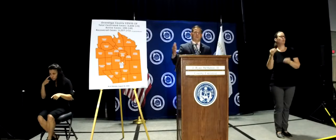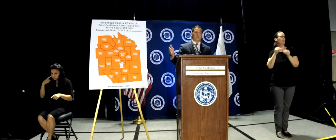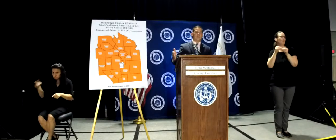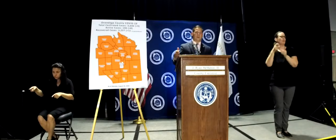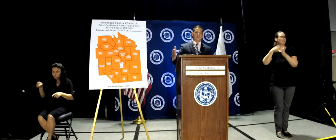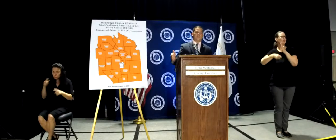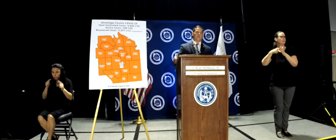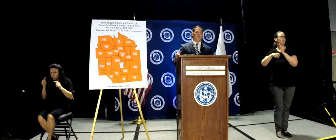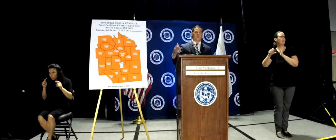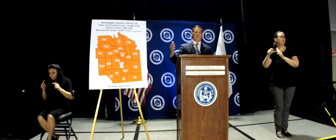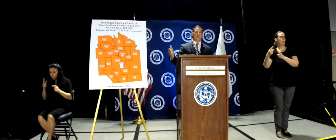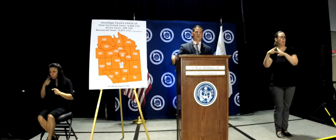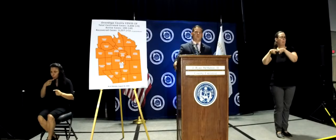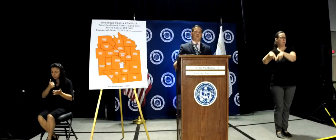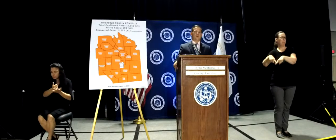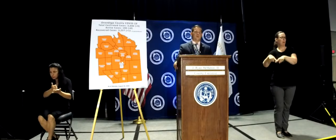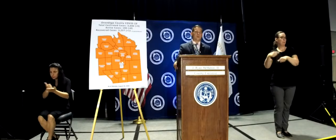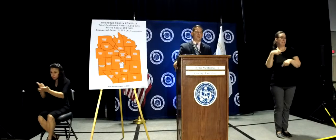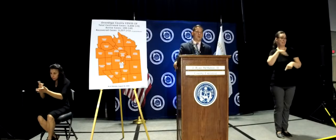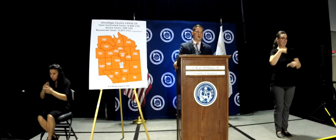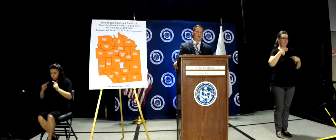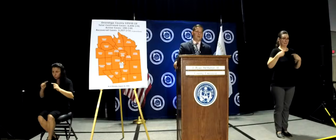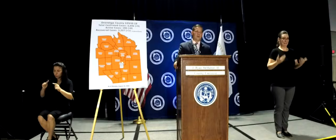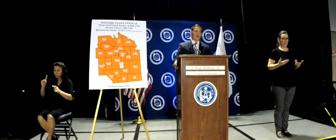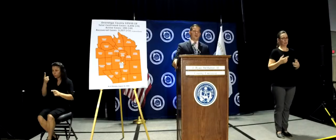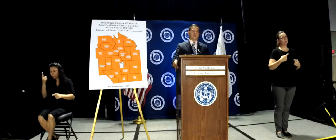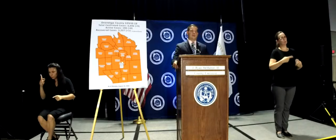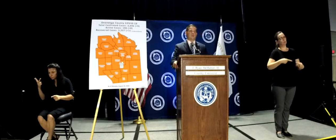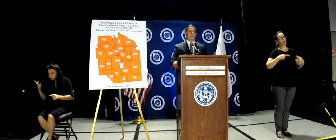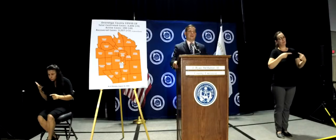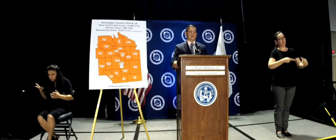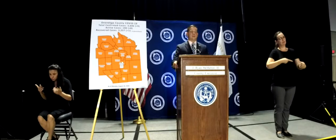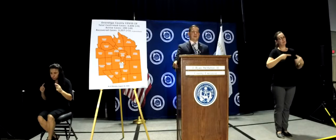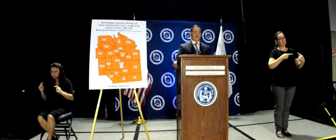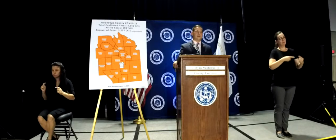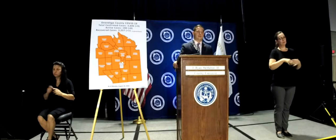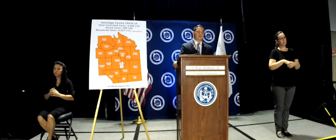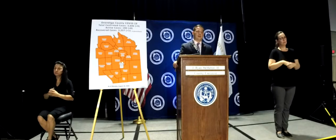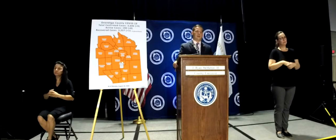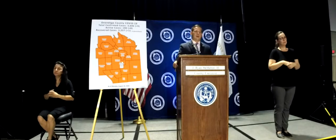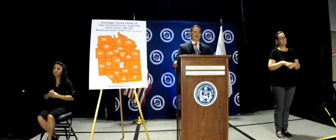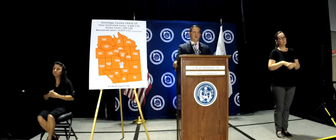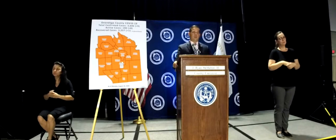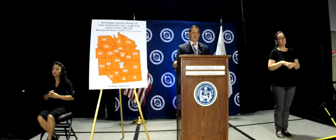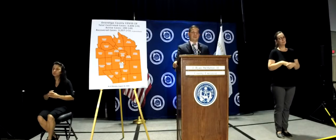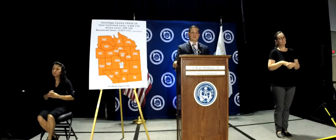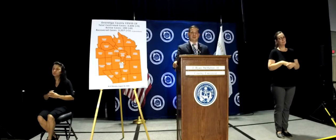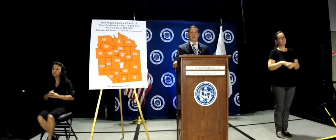right? Unemployment, people won't be able to pay their bills. You'll have a hard time collecting those taxes. But that's the challenge.